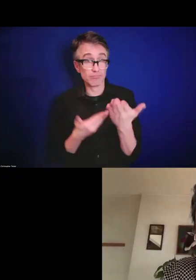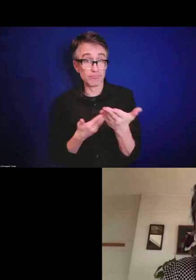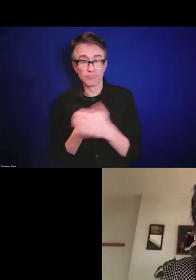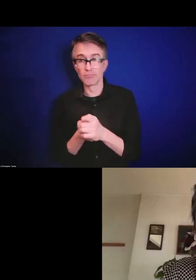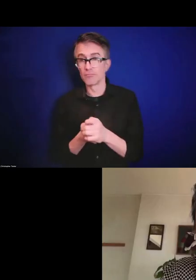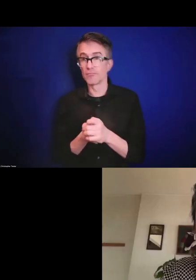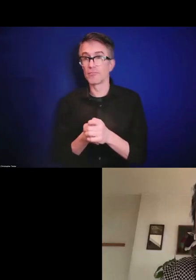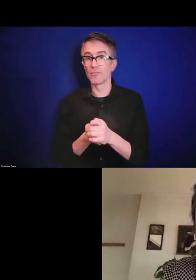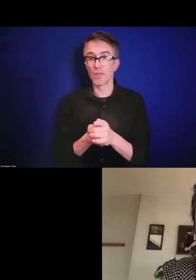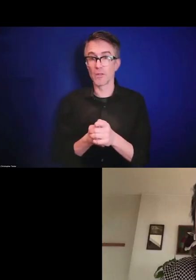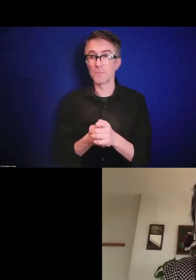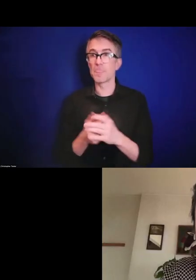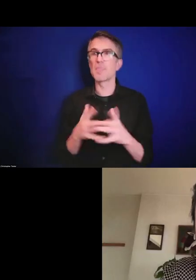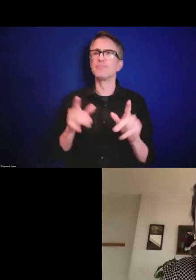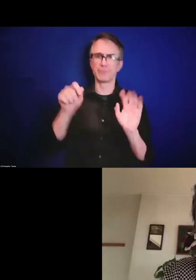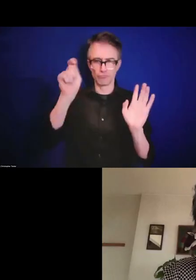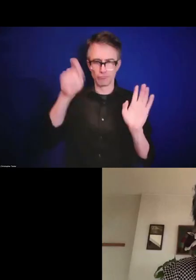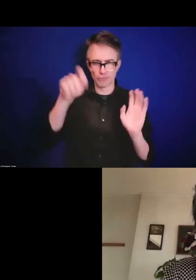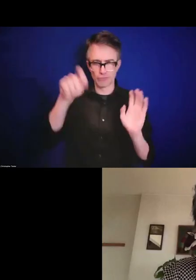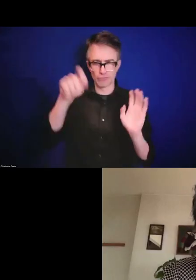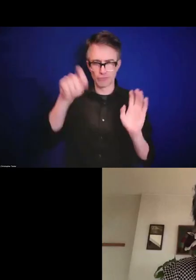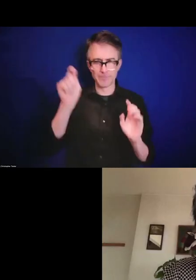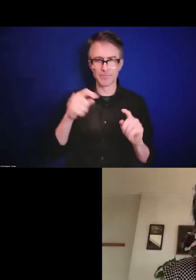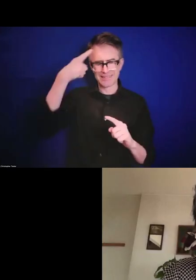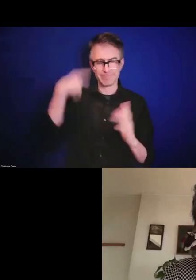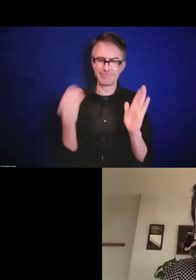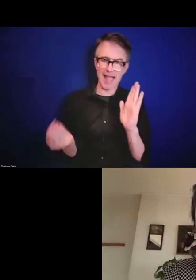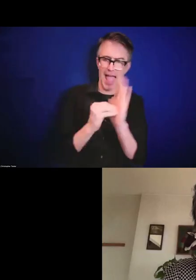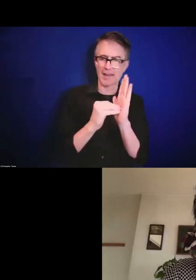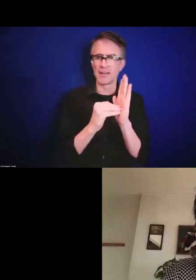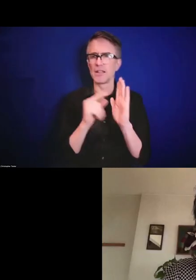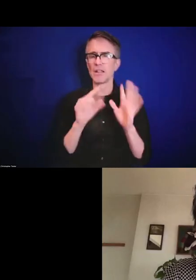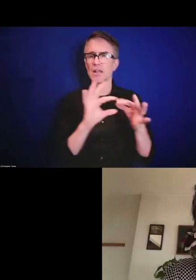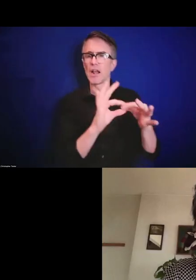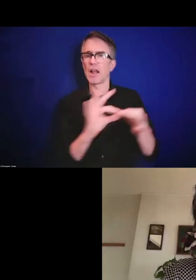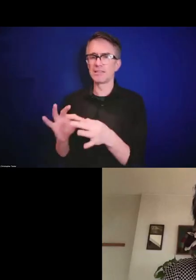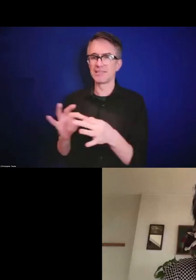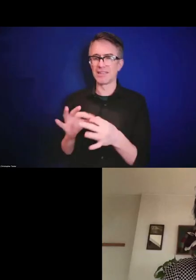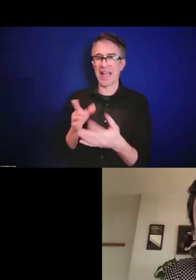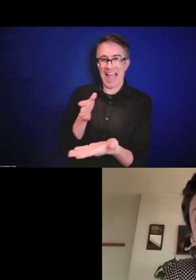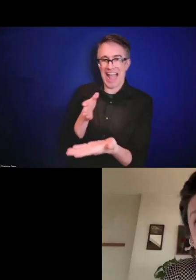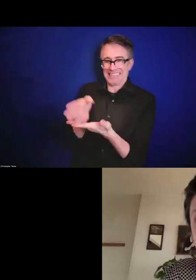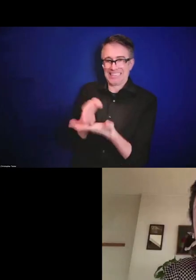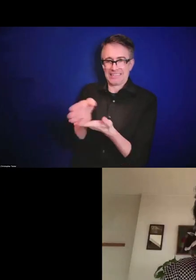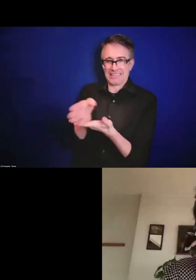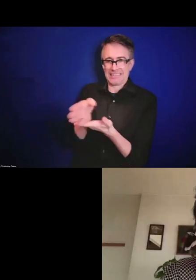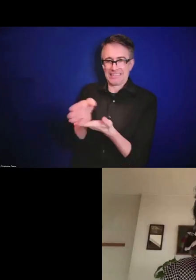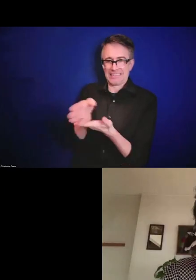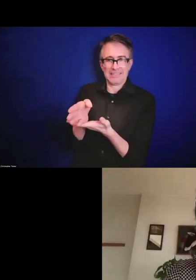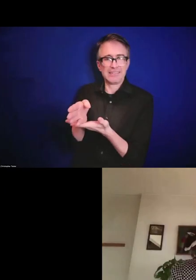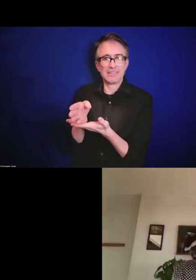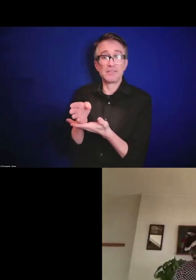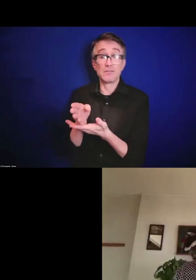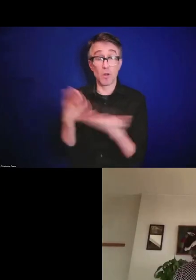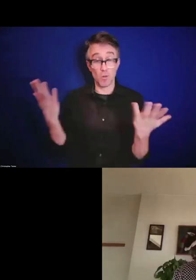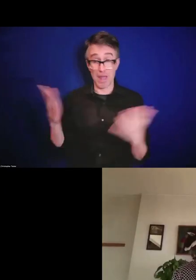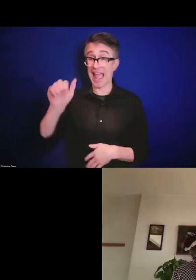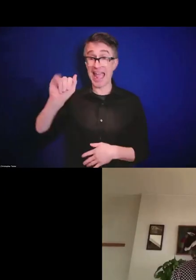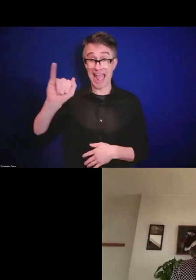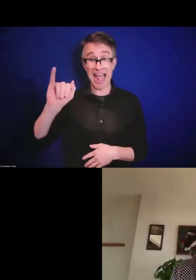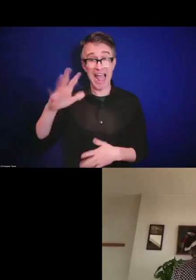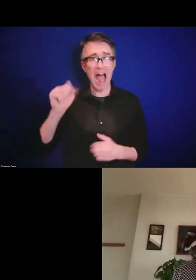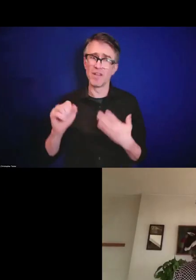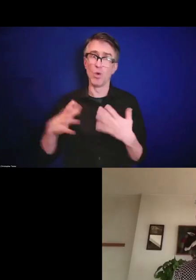accessibility, I just want to add that AI is very dangerous because it is, in some ways, because it is shown to be